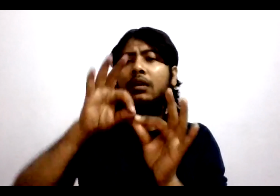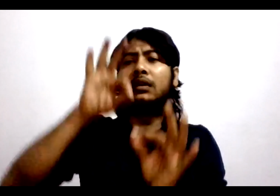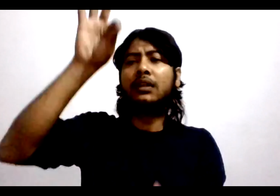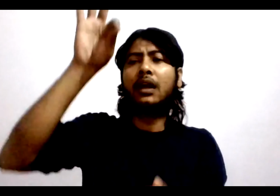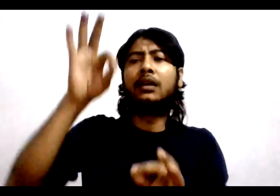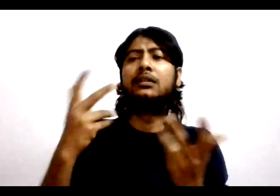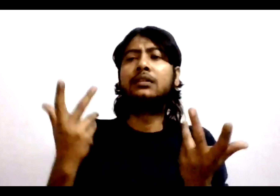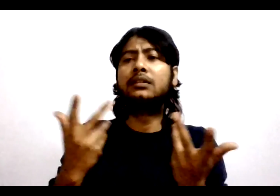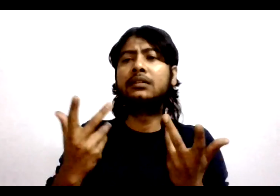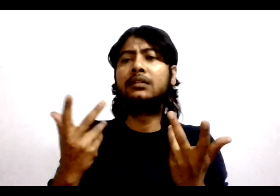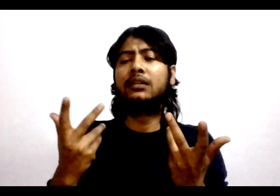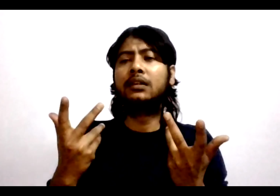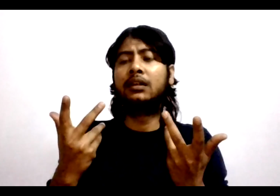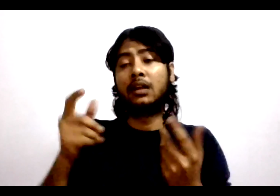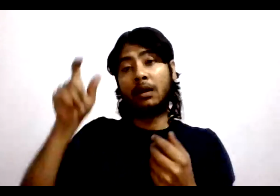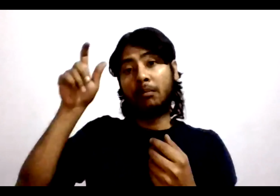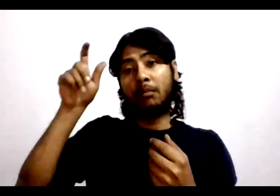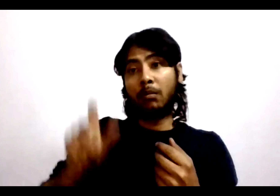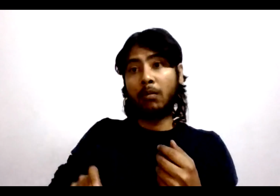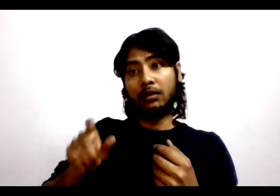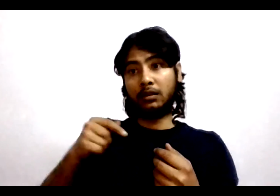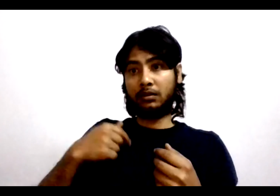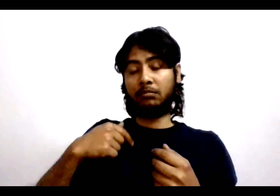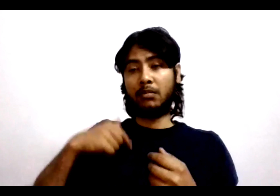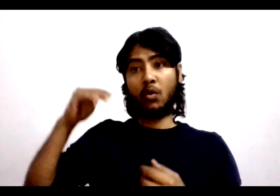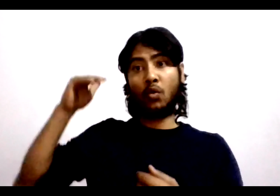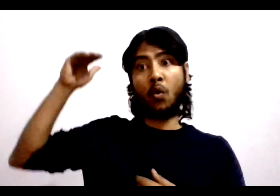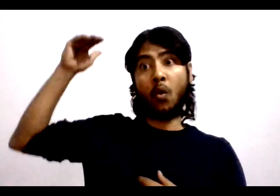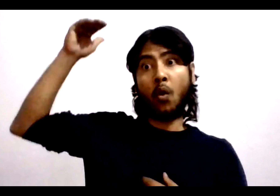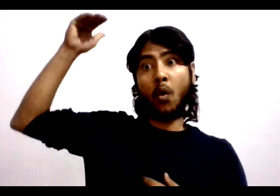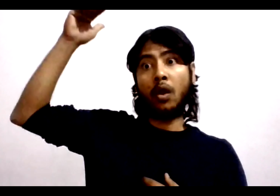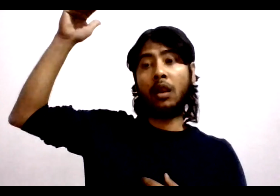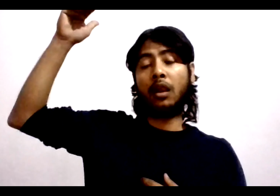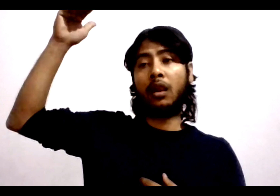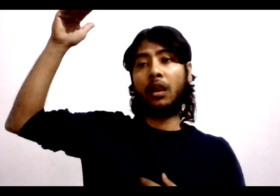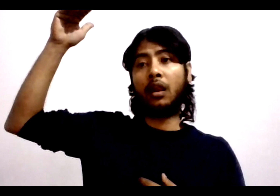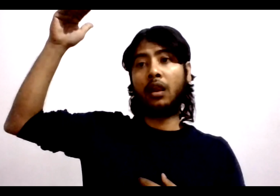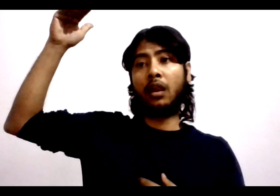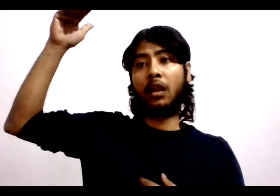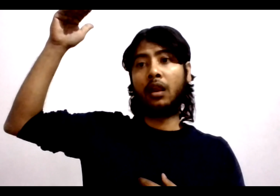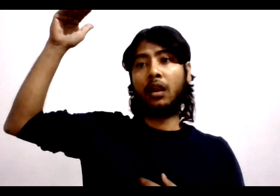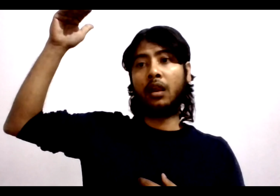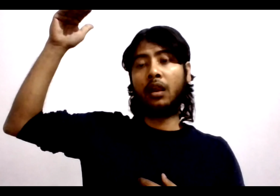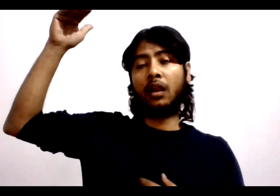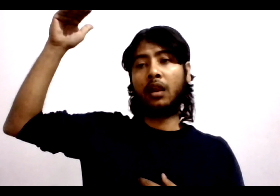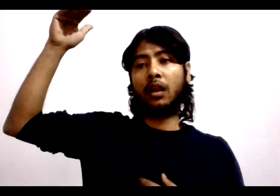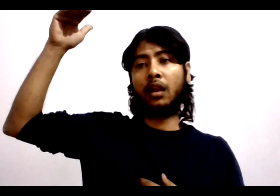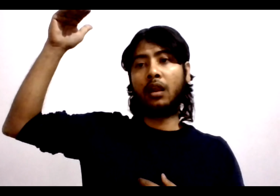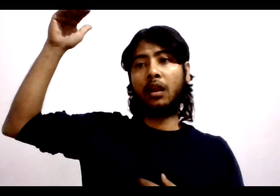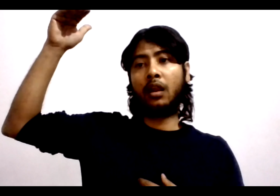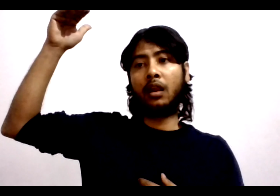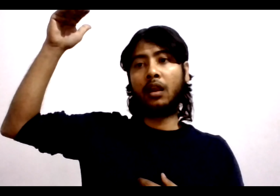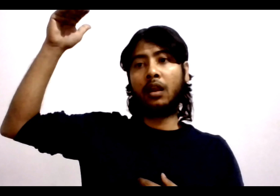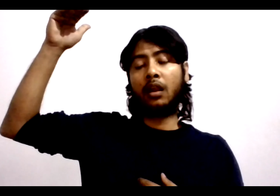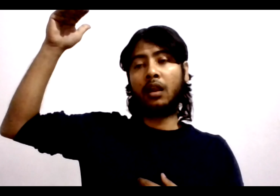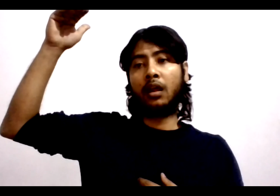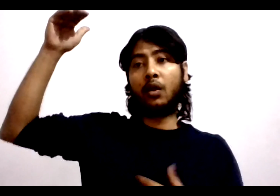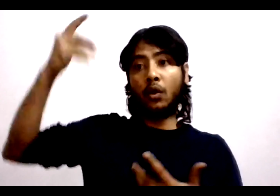sometimes taller than required? Okay. So Okay. they have made some, guideline for that